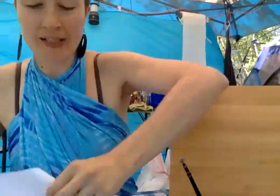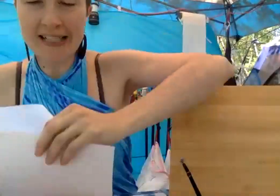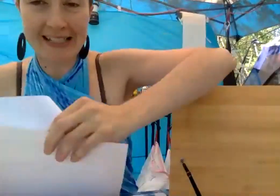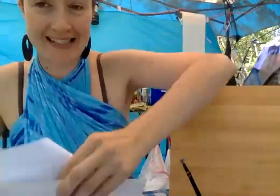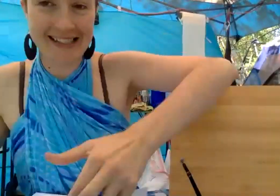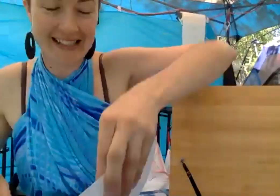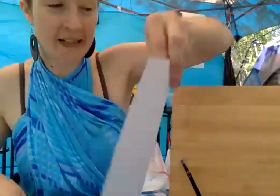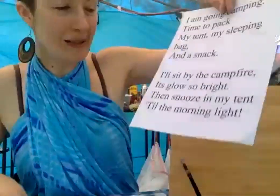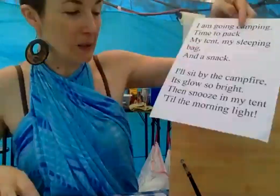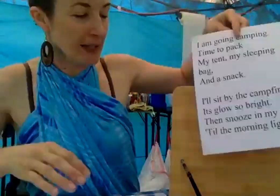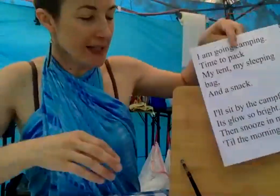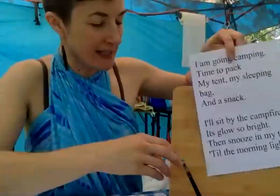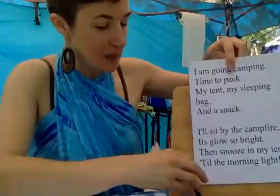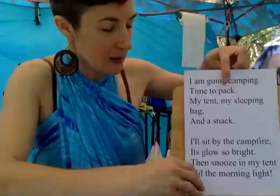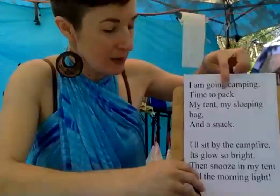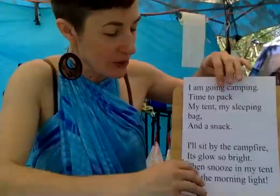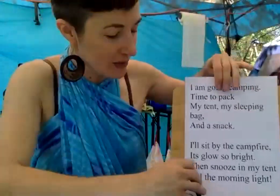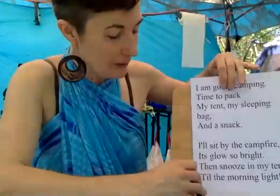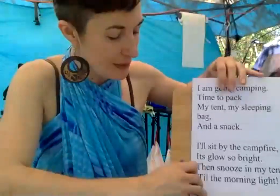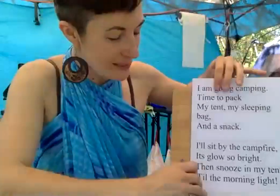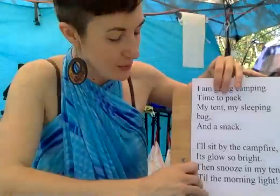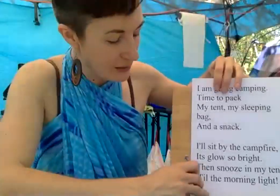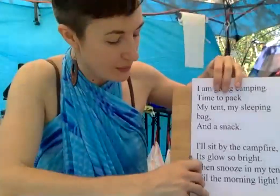and easy. The song about the wind is a little longer and trickier, but it's really pretty.